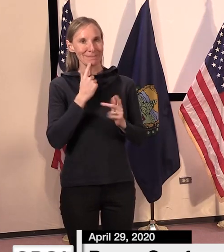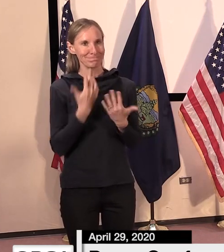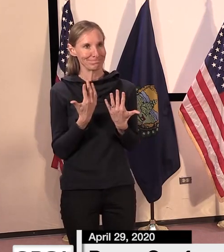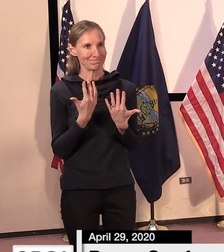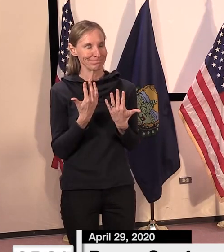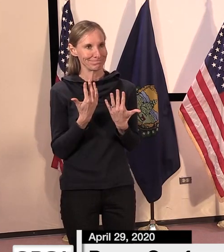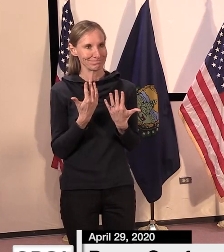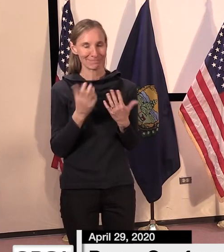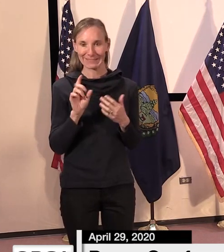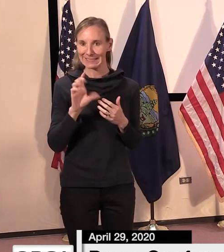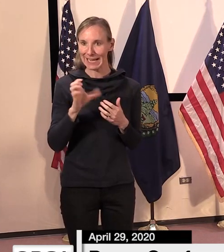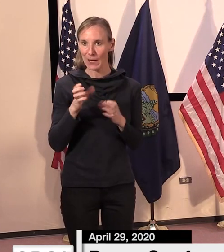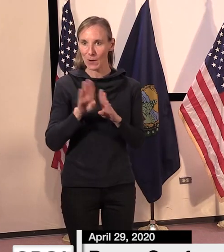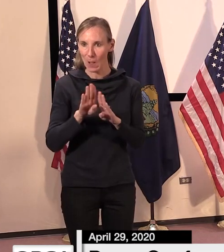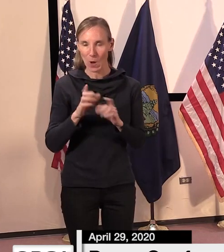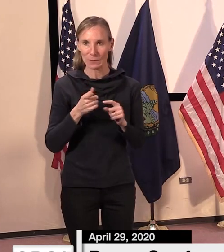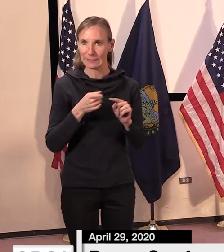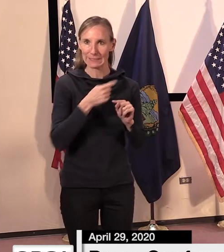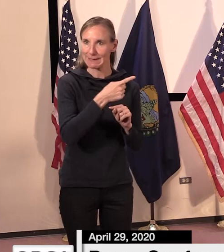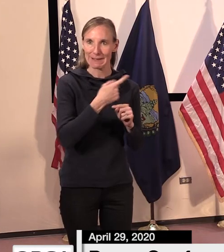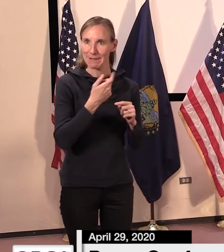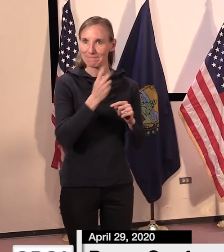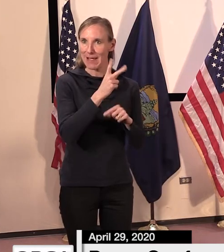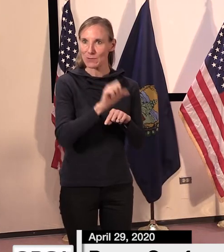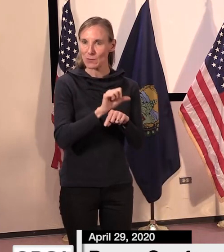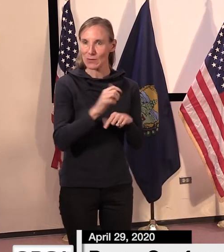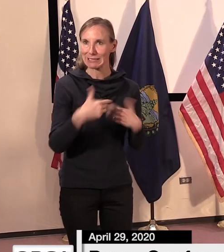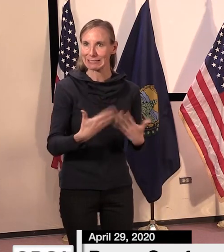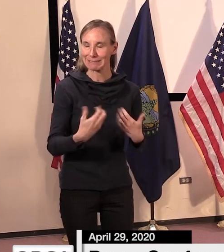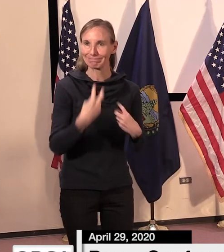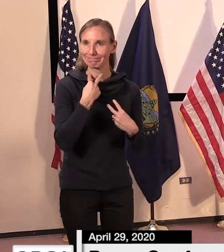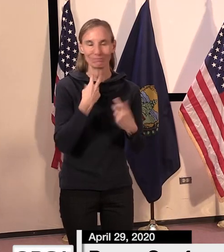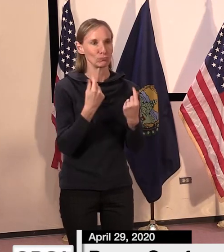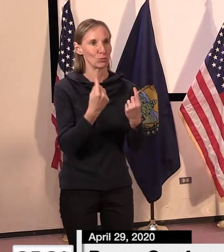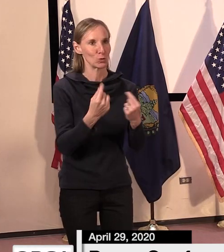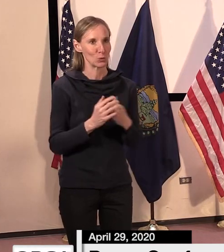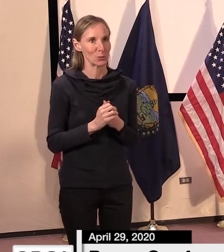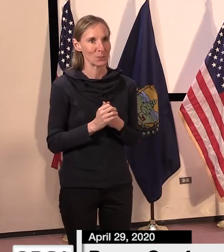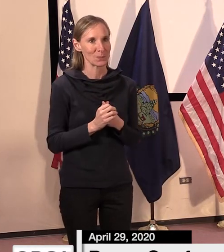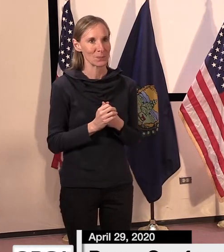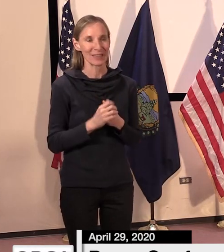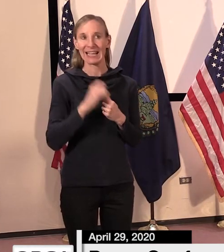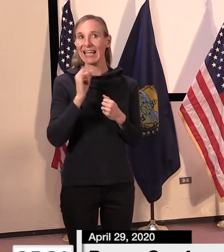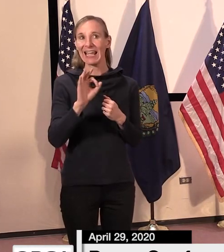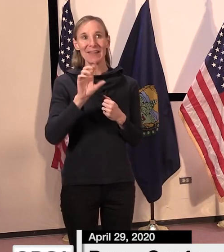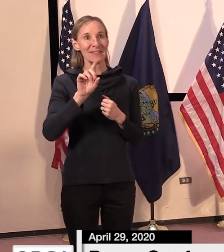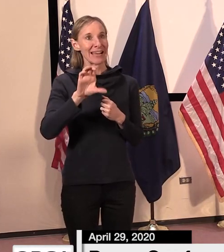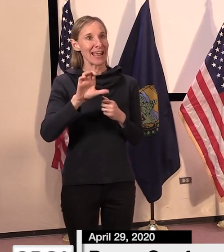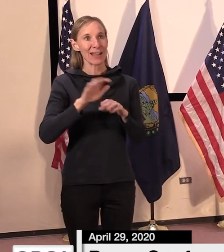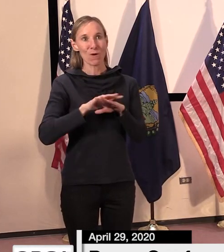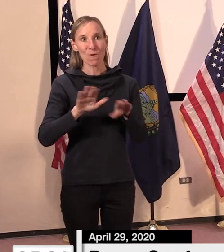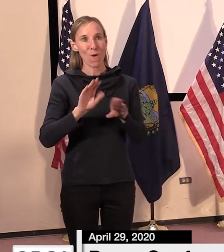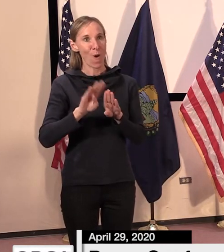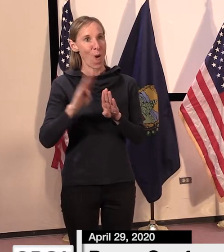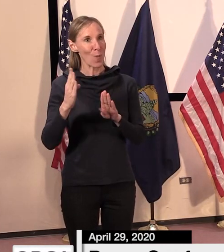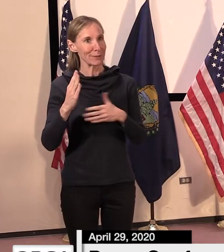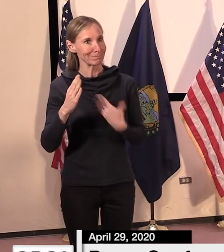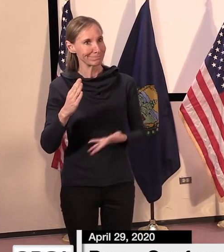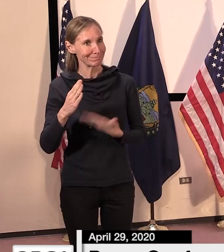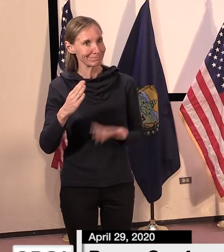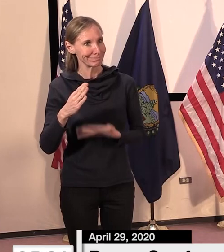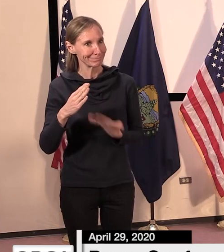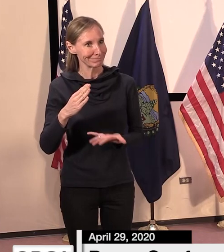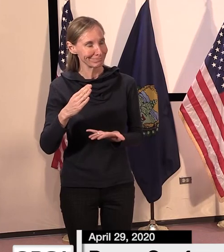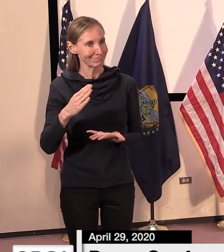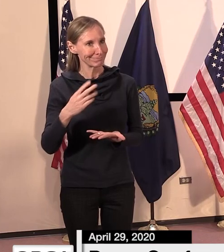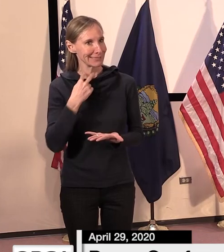can be done to help those individuals if you're going to allow daycares to open, and if they can't return to work, do they